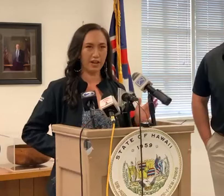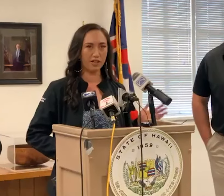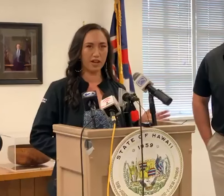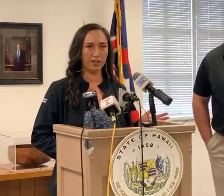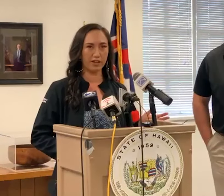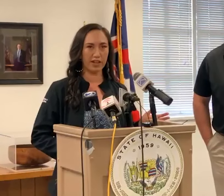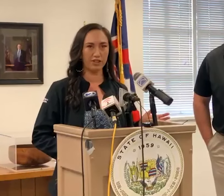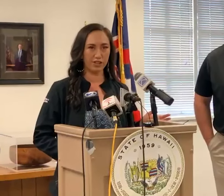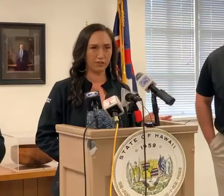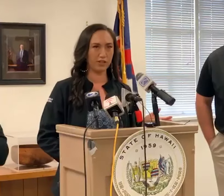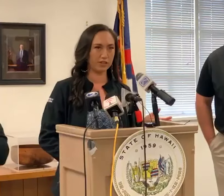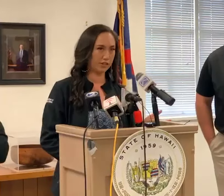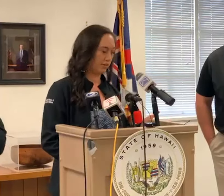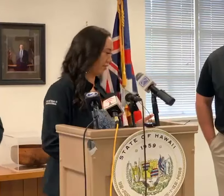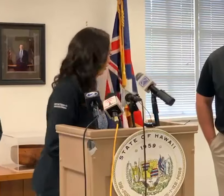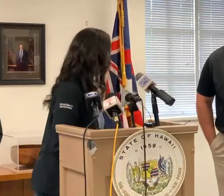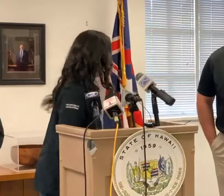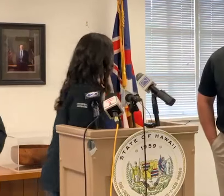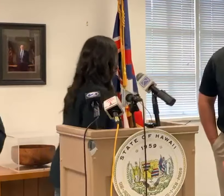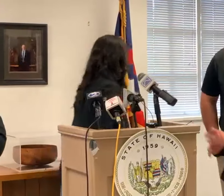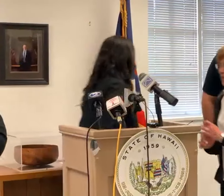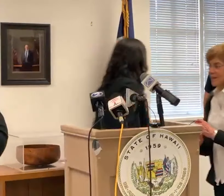NCS, non-congregate shelters.